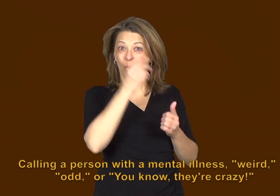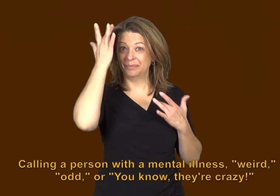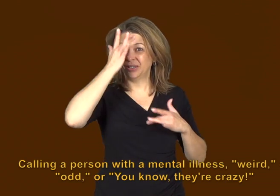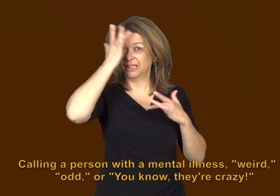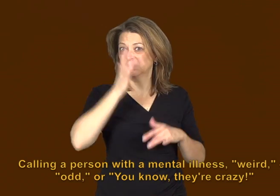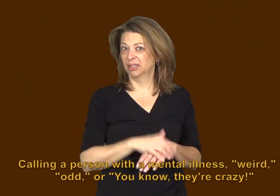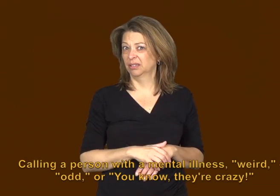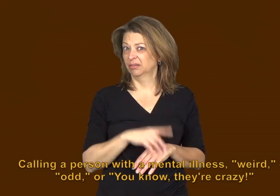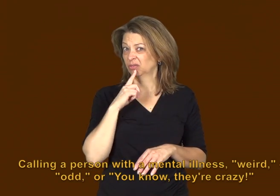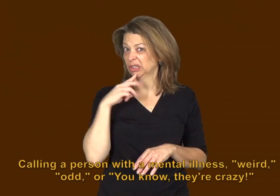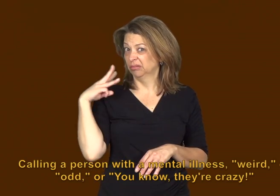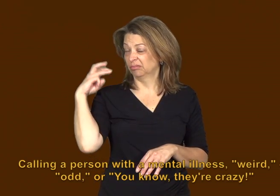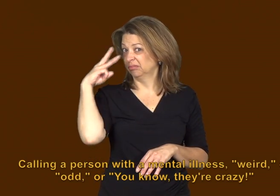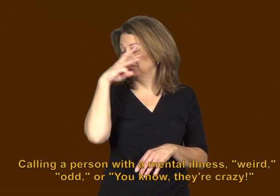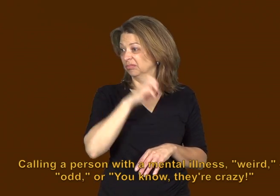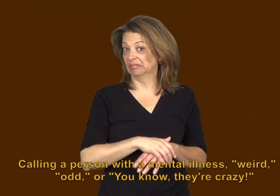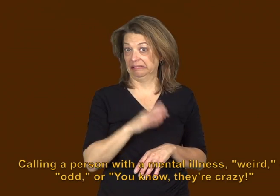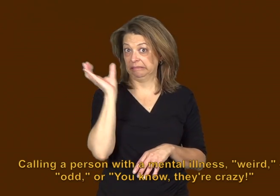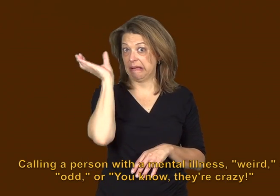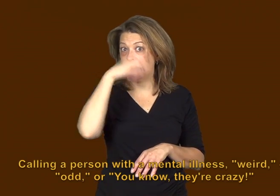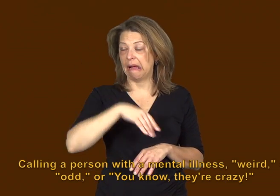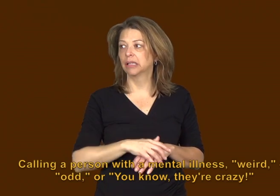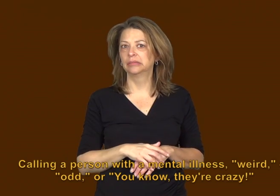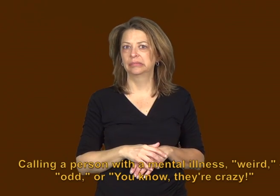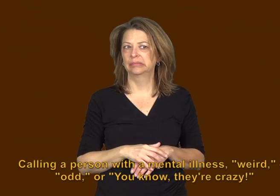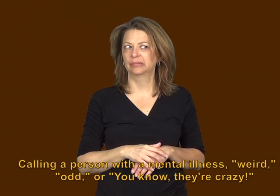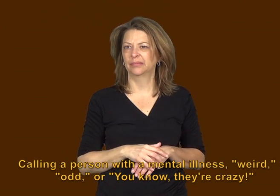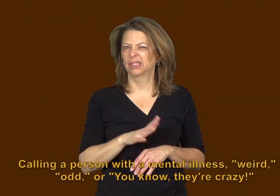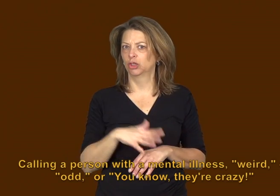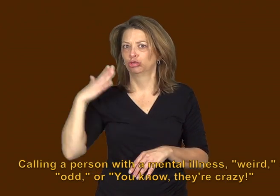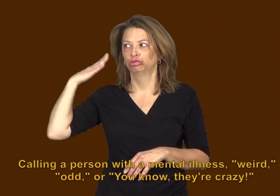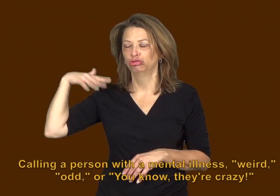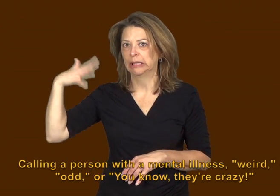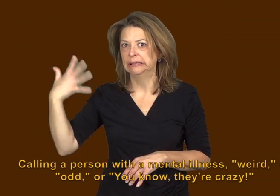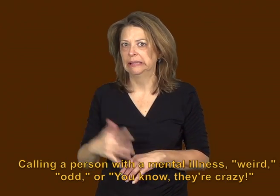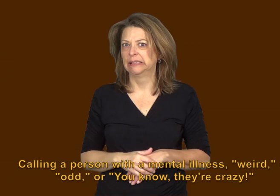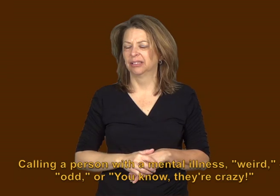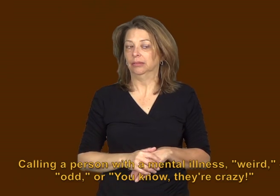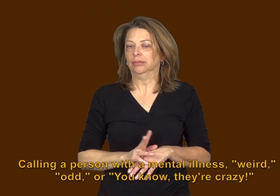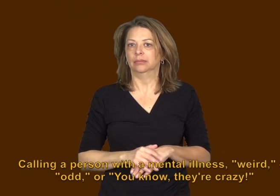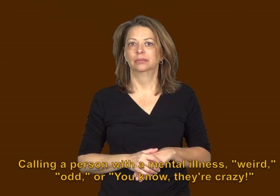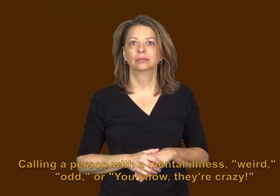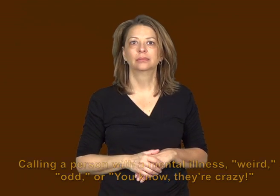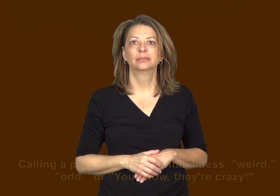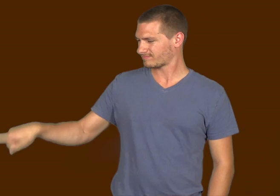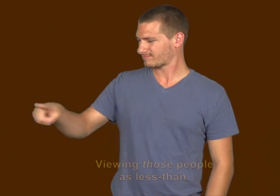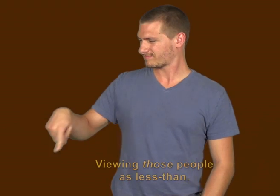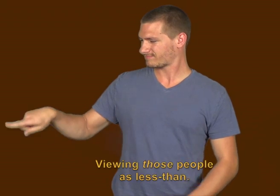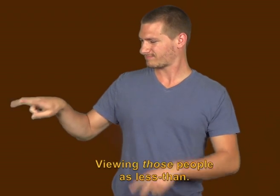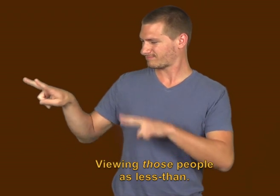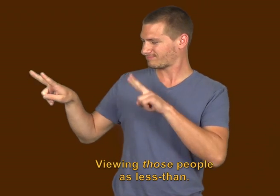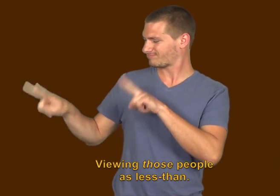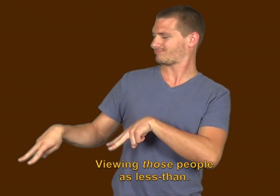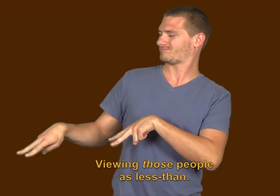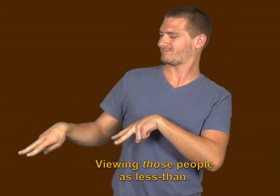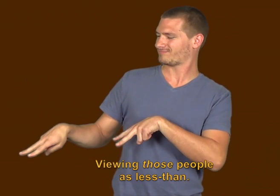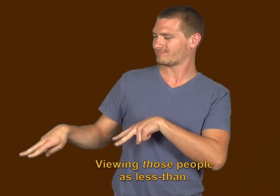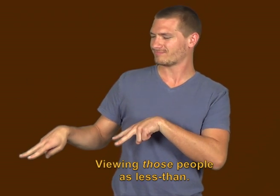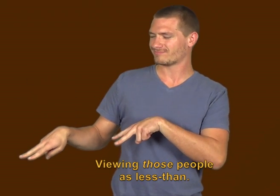person with a mental illness weird or odd or, they're crazy. Viewing those people as less